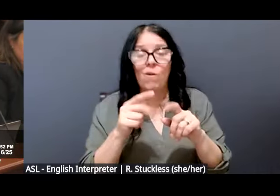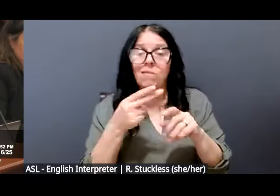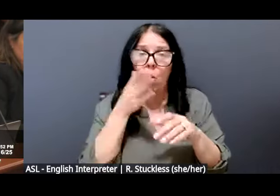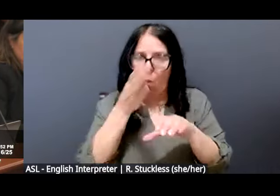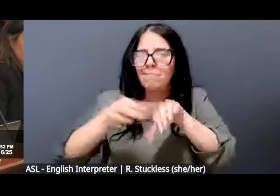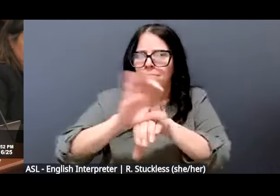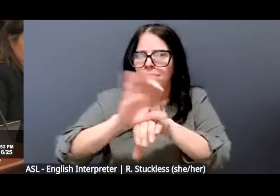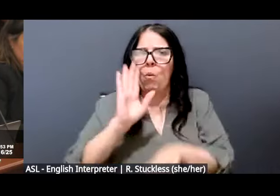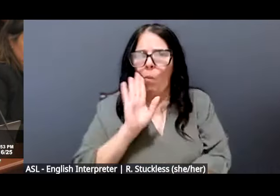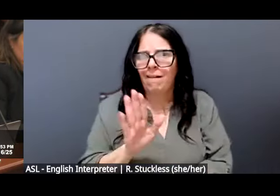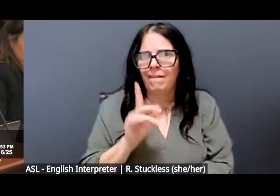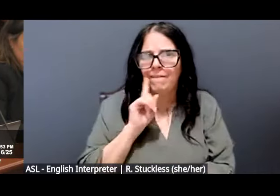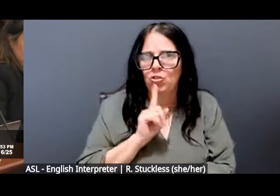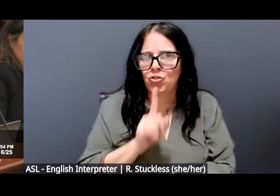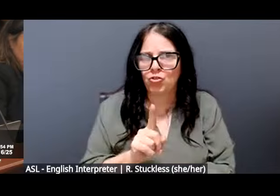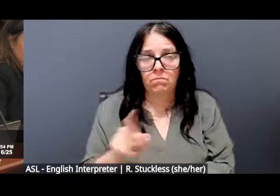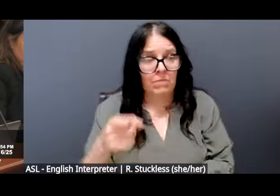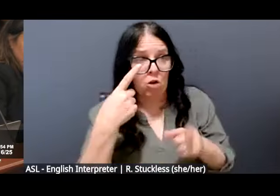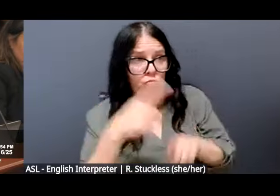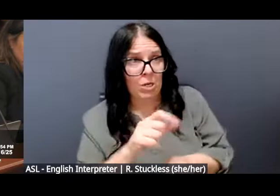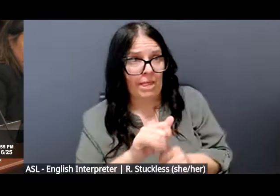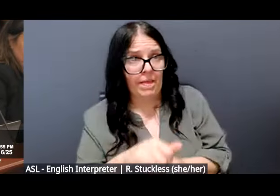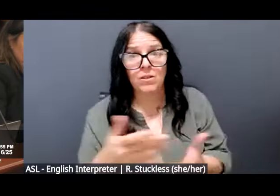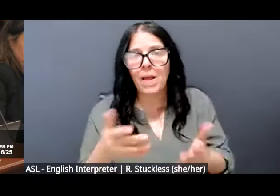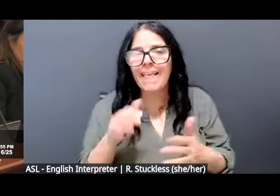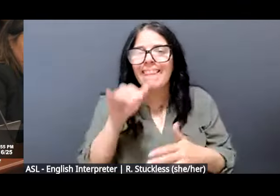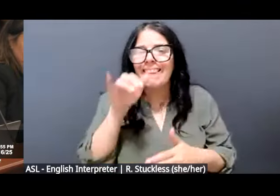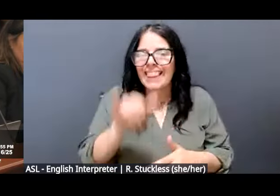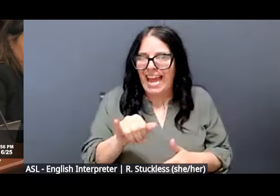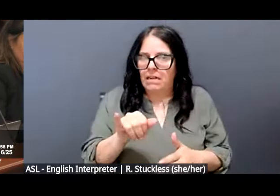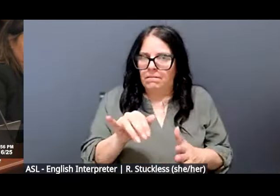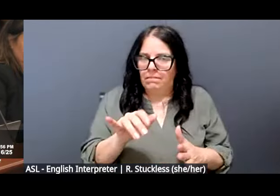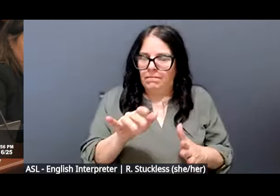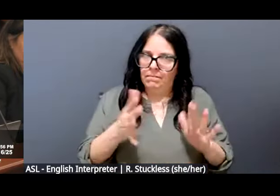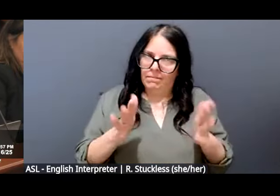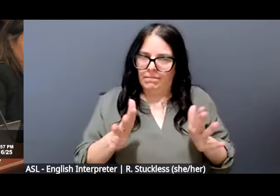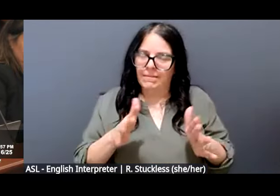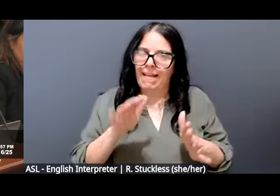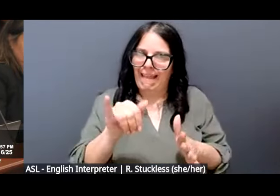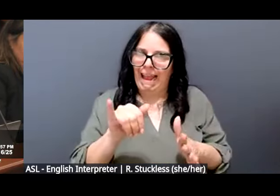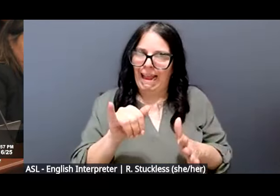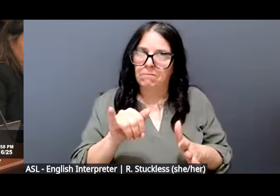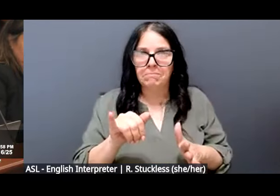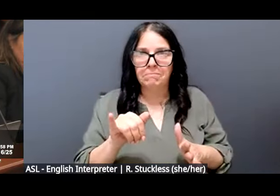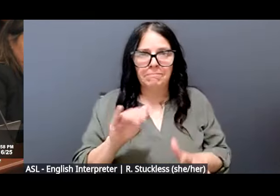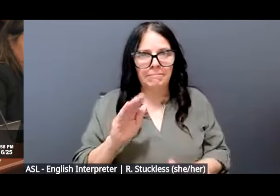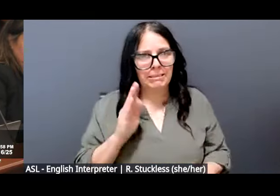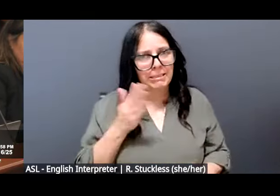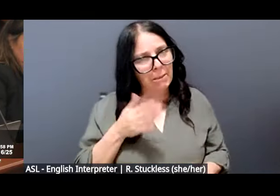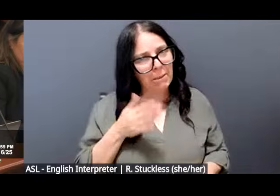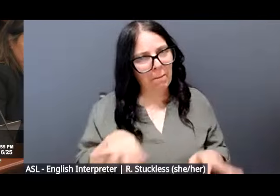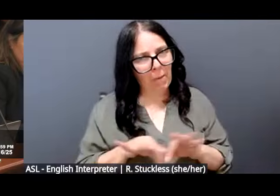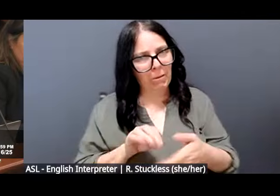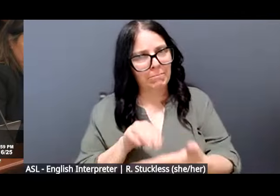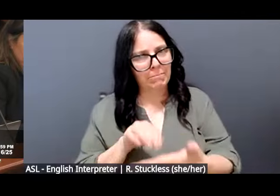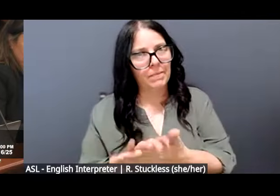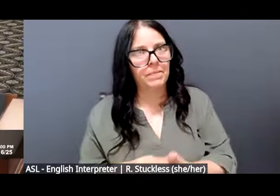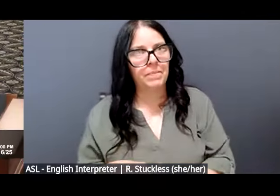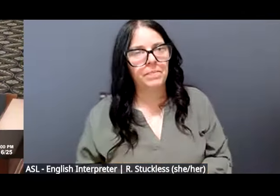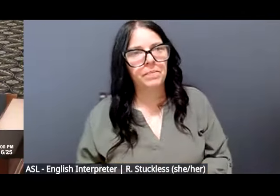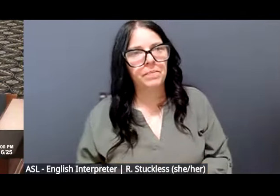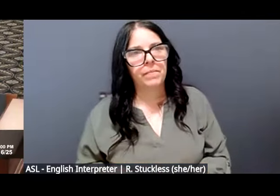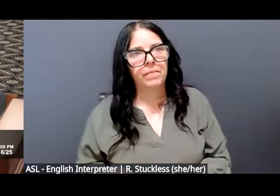issue that, Well, yeah, that does seem important. that's not, the argument he was making is I'm that sorry?